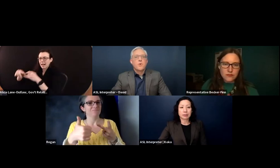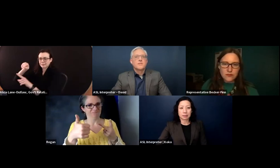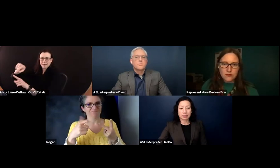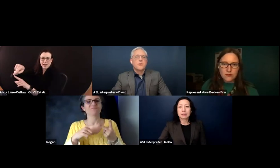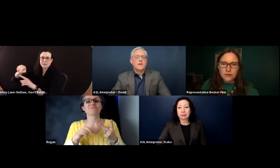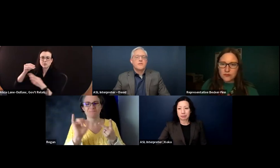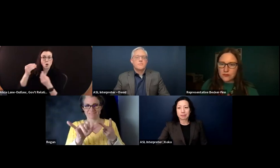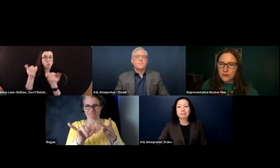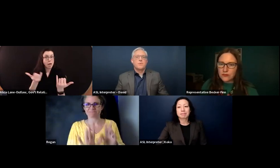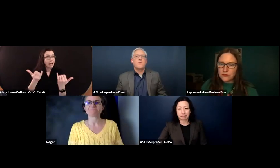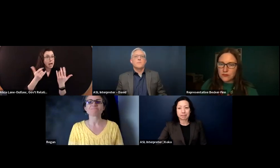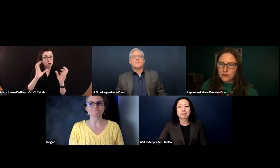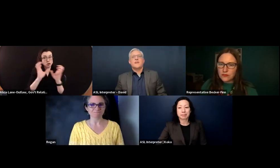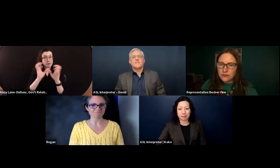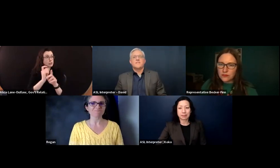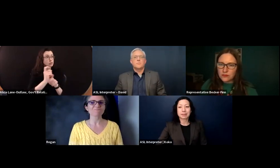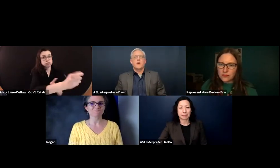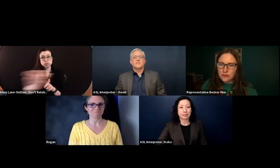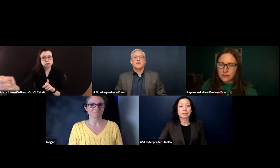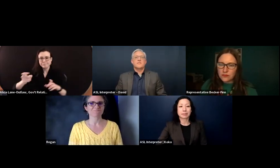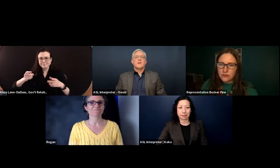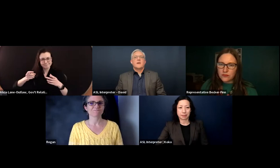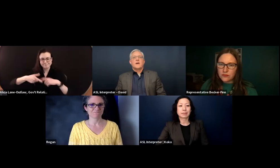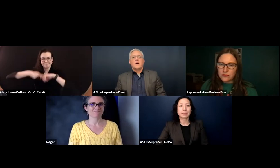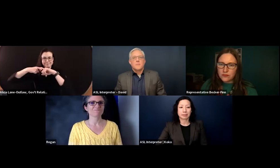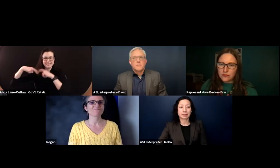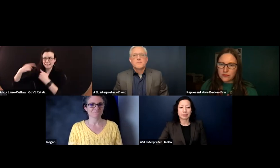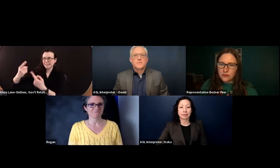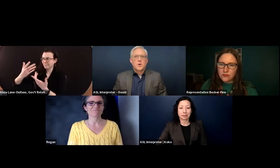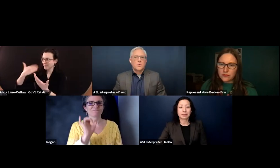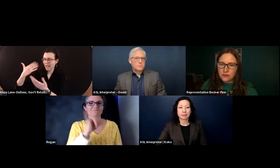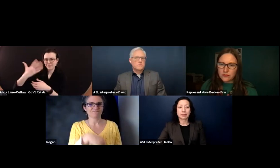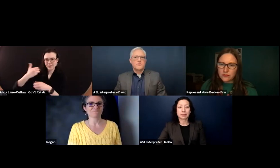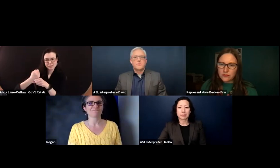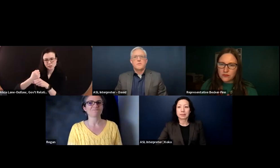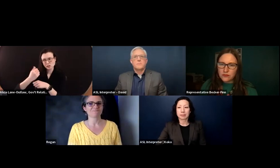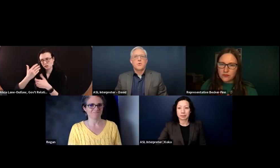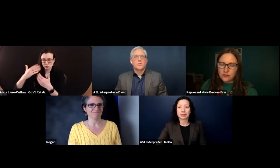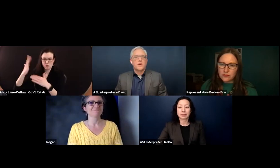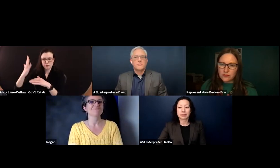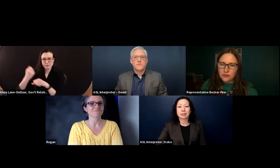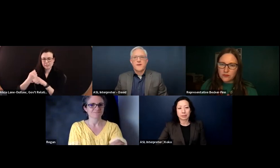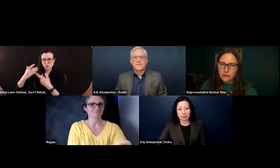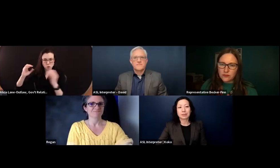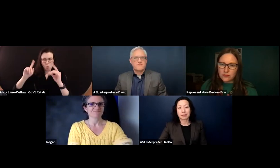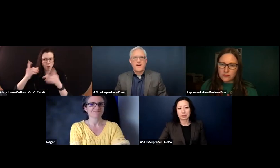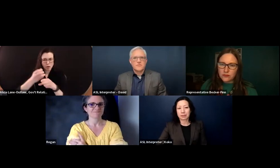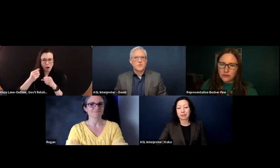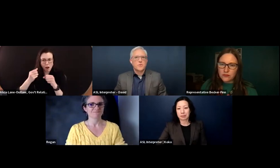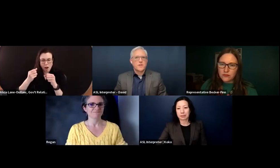The performance test is in process. So there's been a moratorium for the